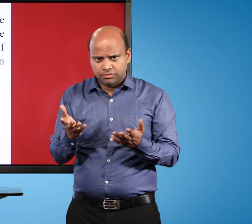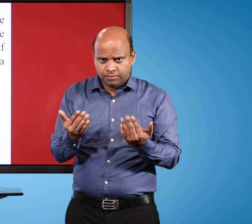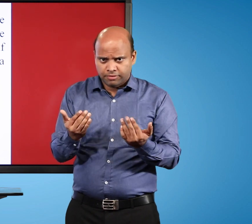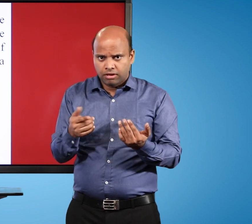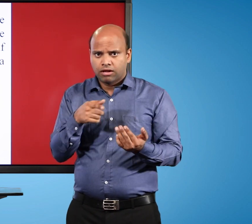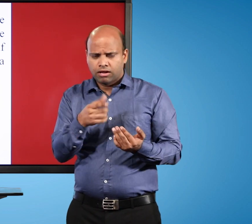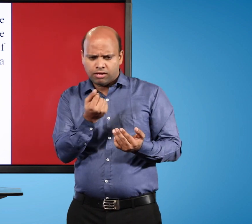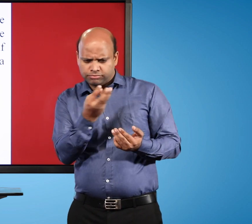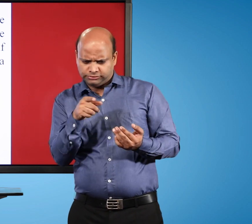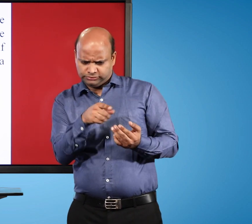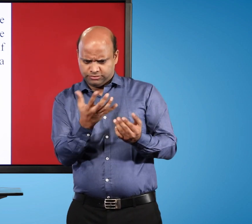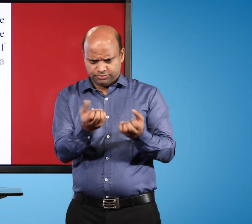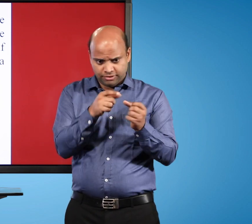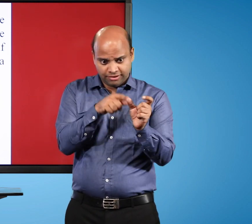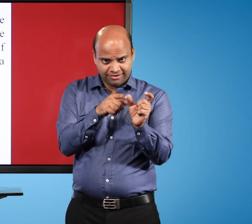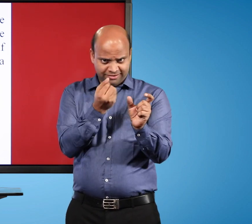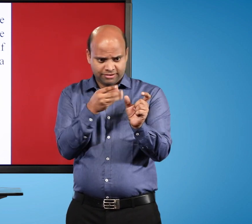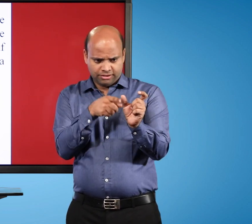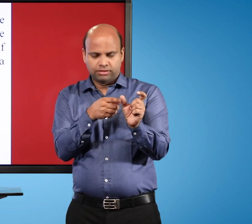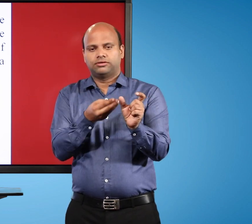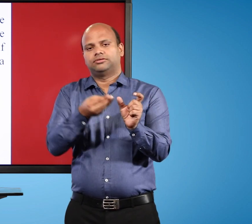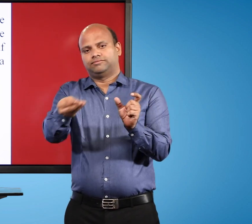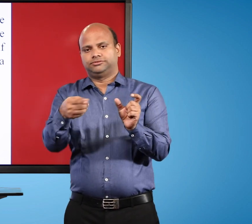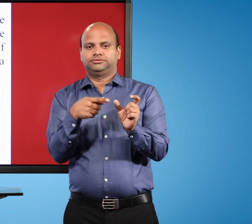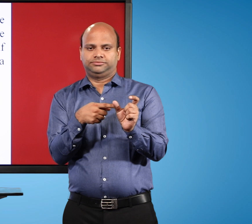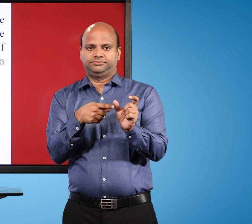there would be a number for them also.